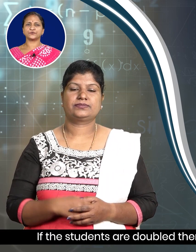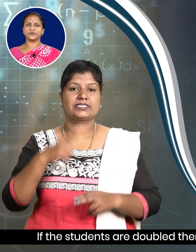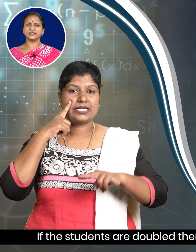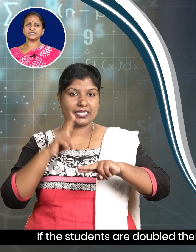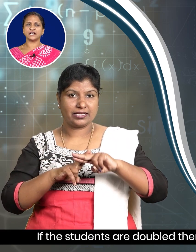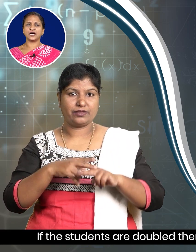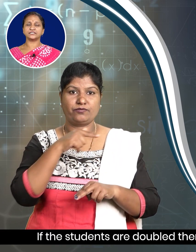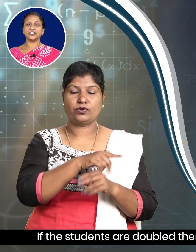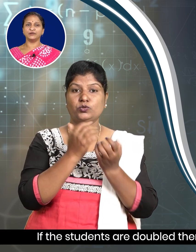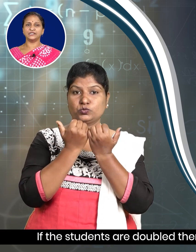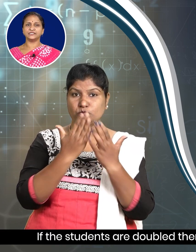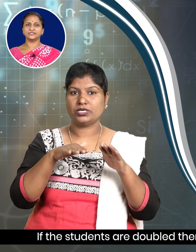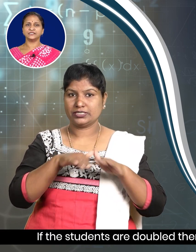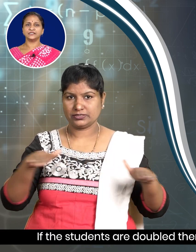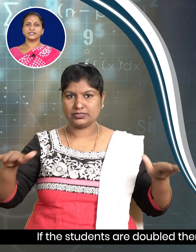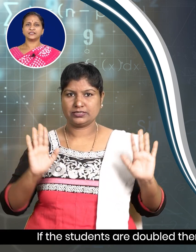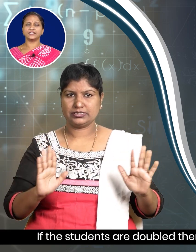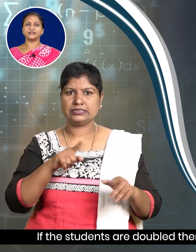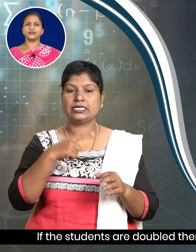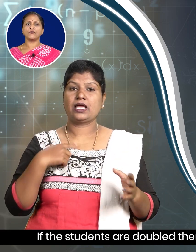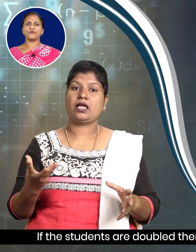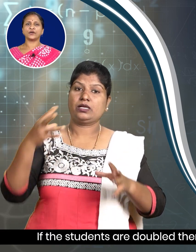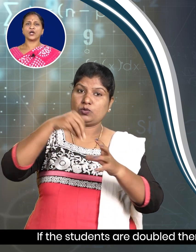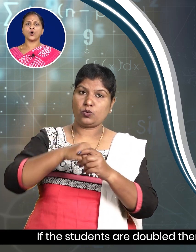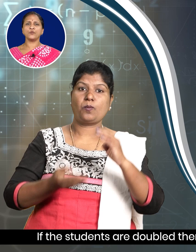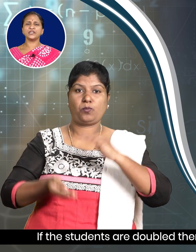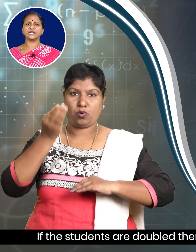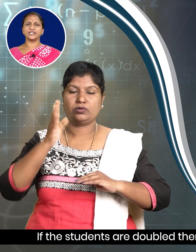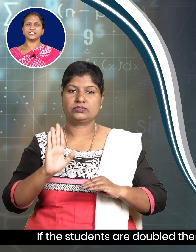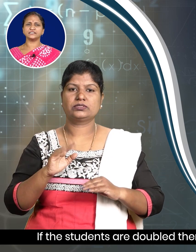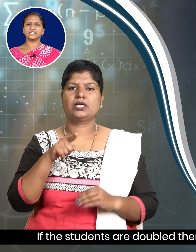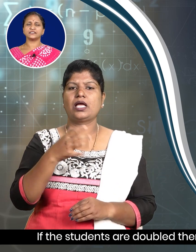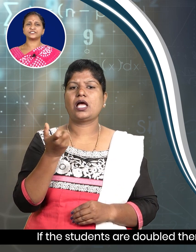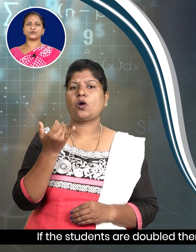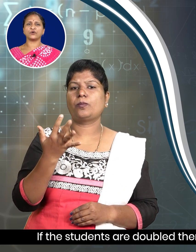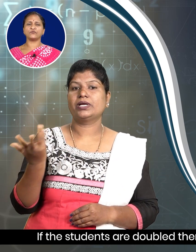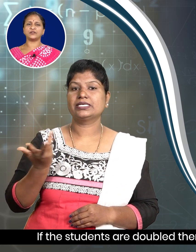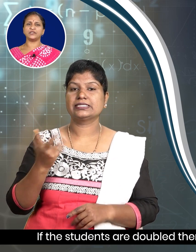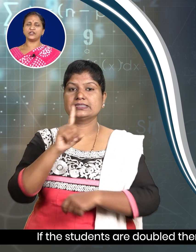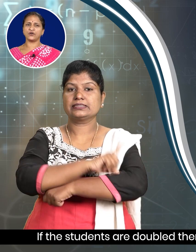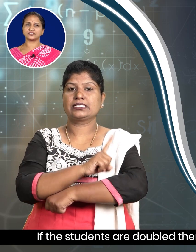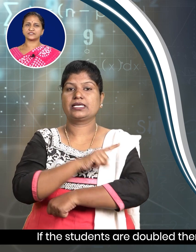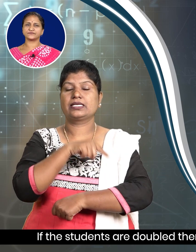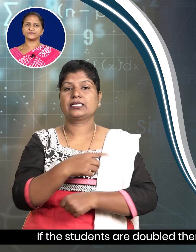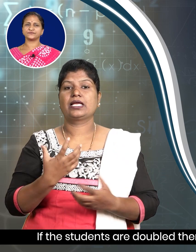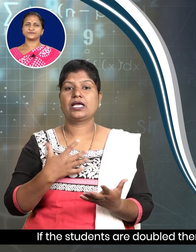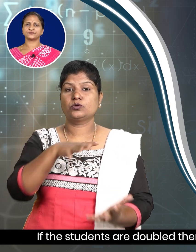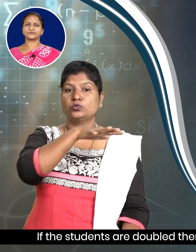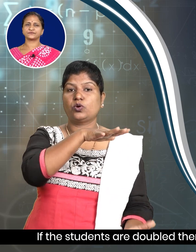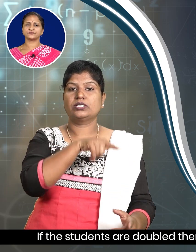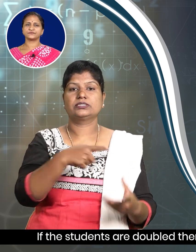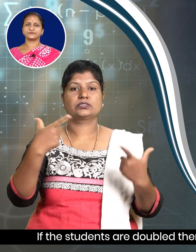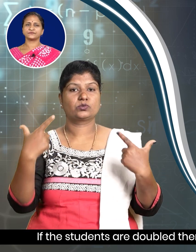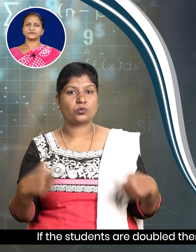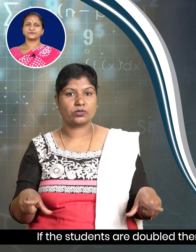If the students are doubled, then for how many days the stock will be lost?